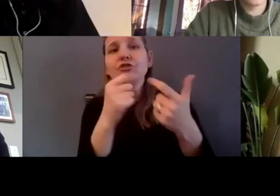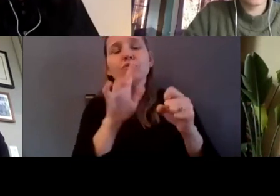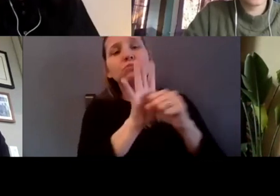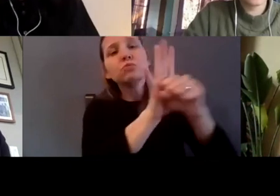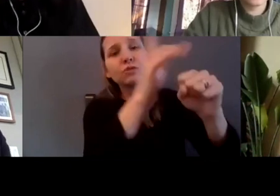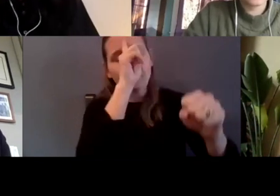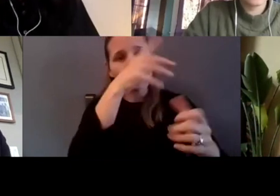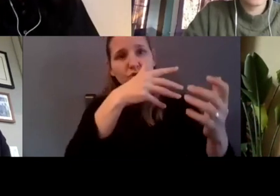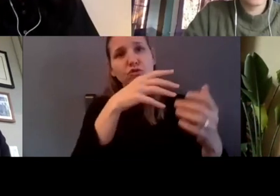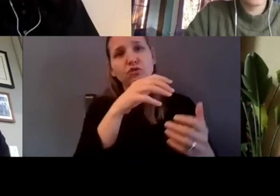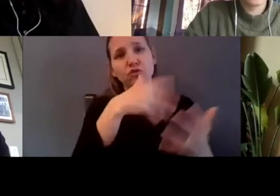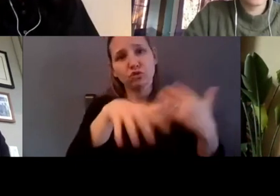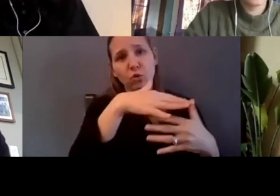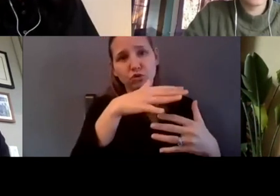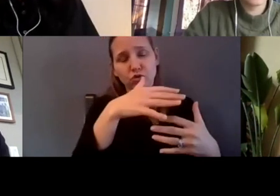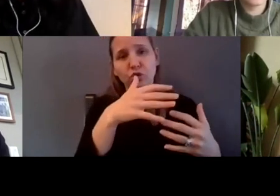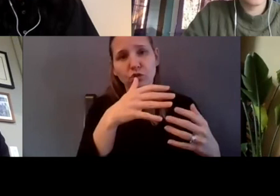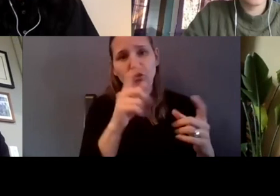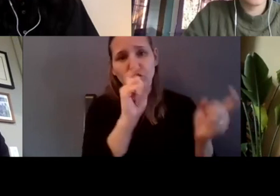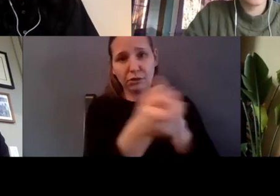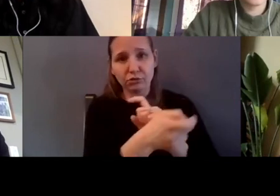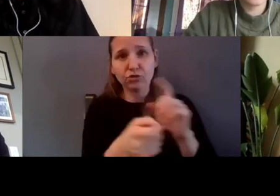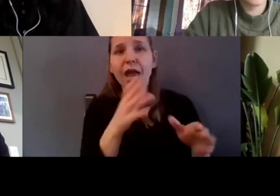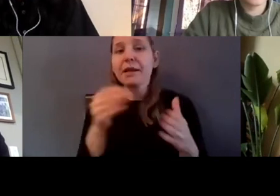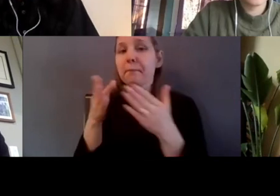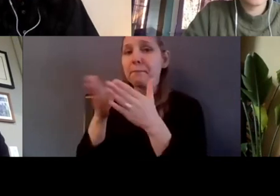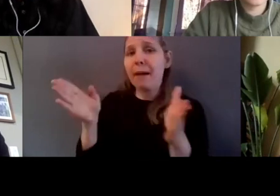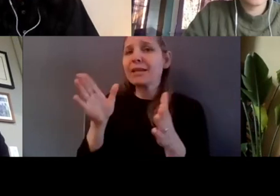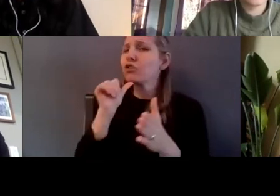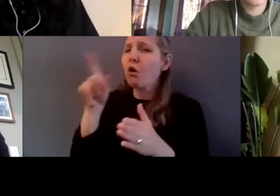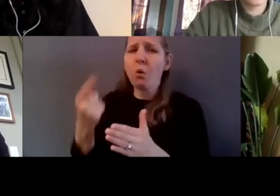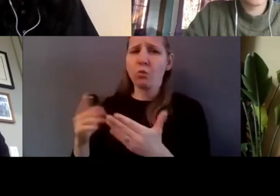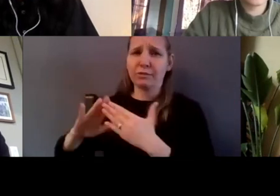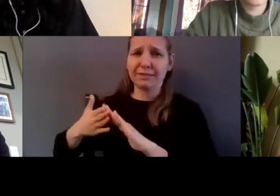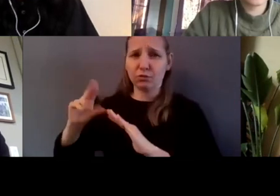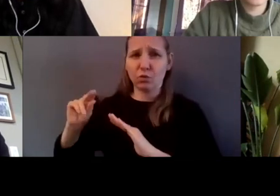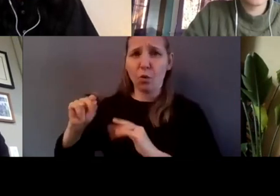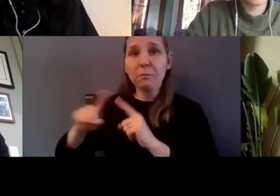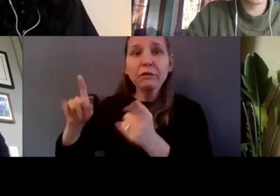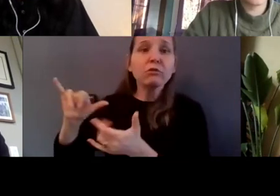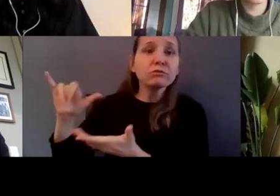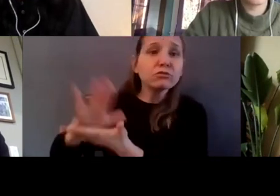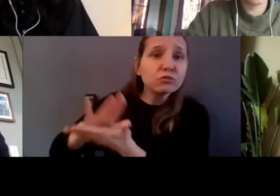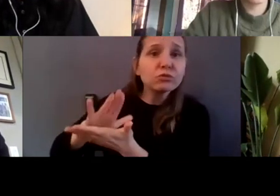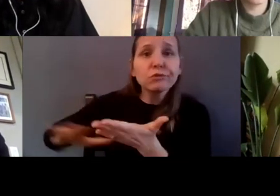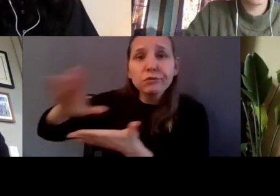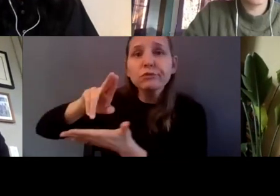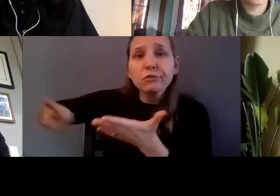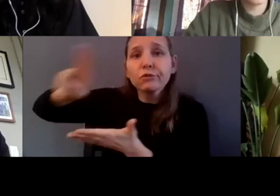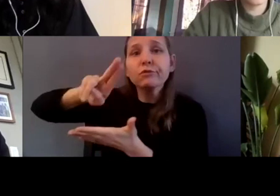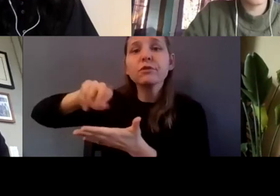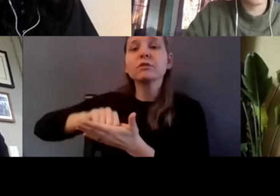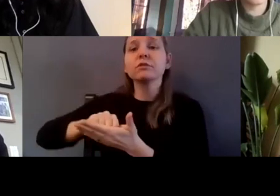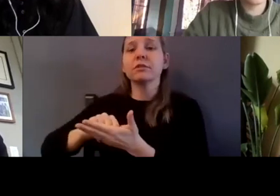The public sector's role, and I'm speaking here not simply about the city government, but about schools, colleges, universities,